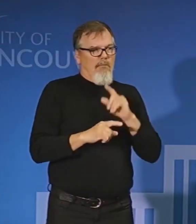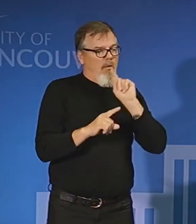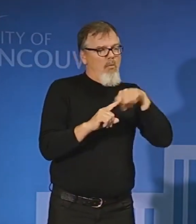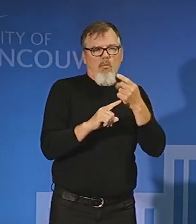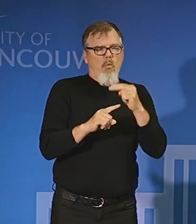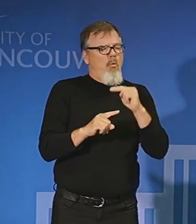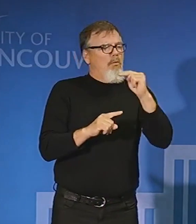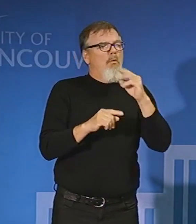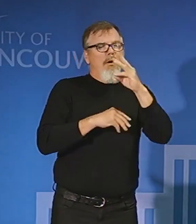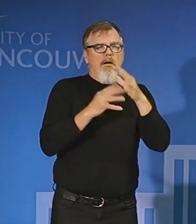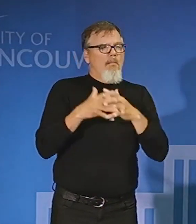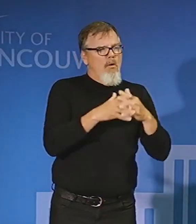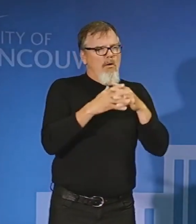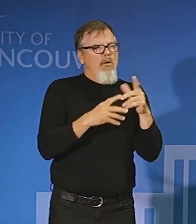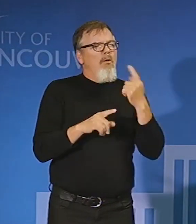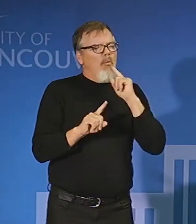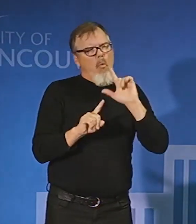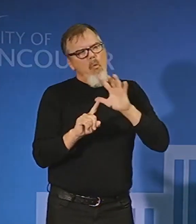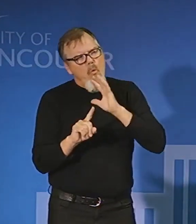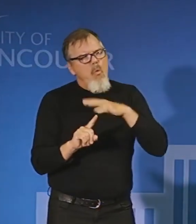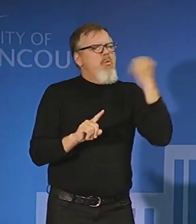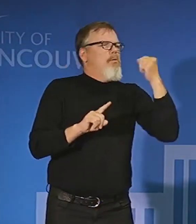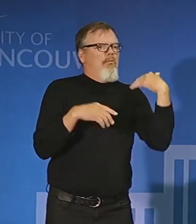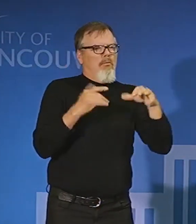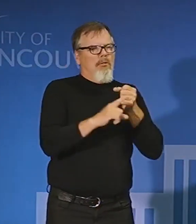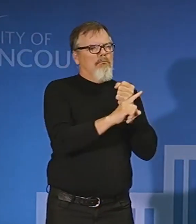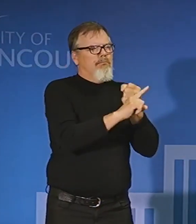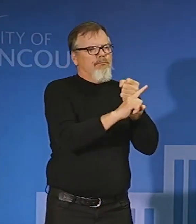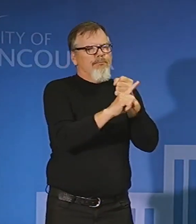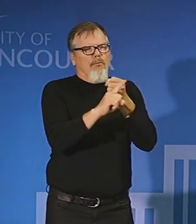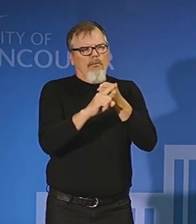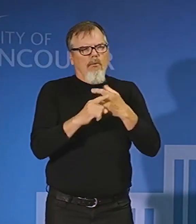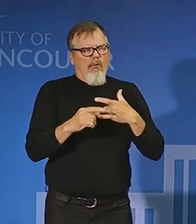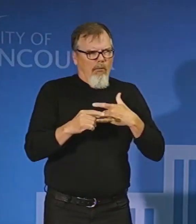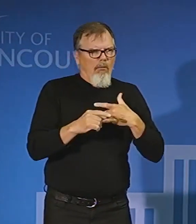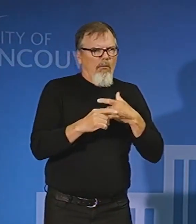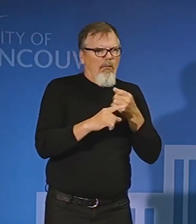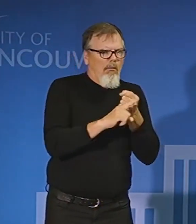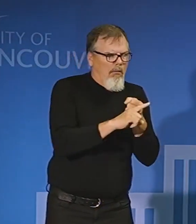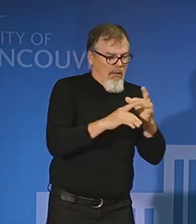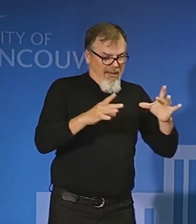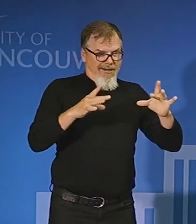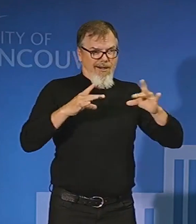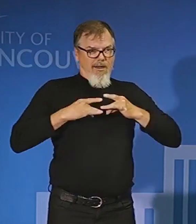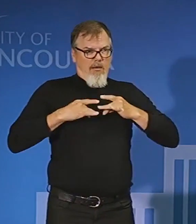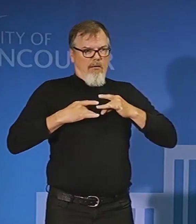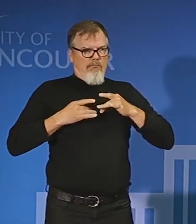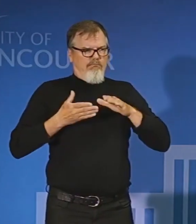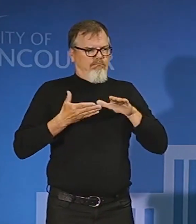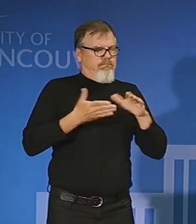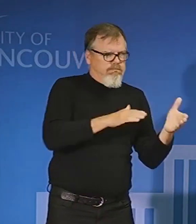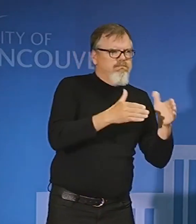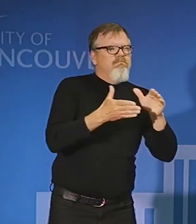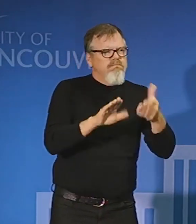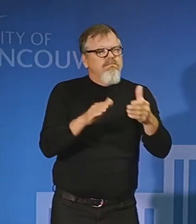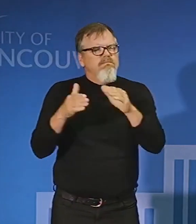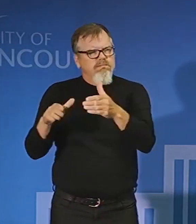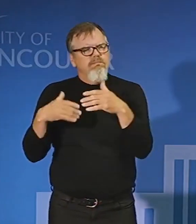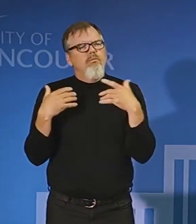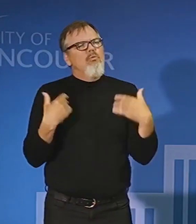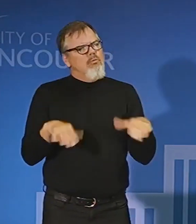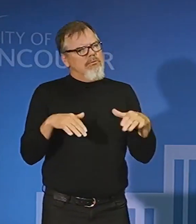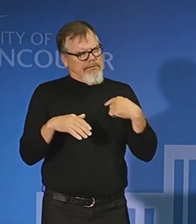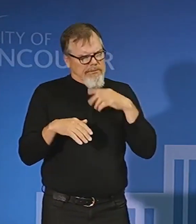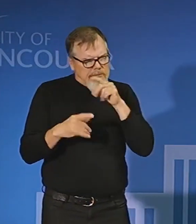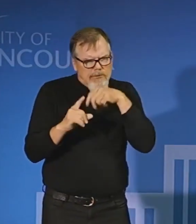severe COVID-19 deaths. And we have had to deal with a number of outbreaks in our long-term care facilities, although we, because of some of